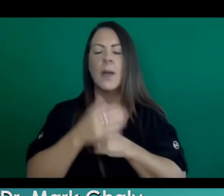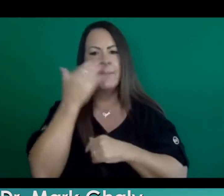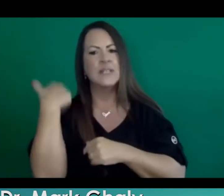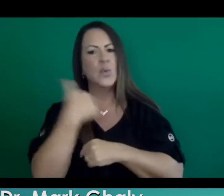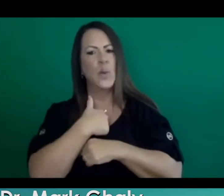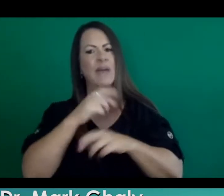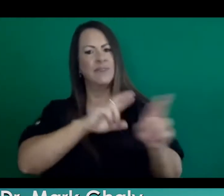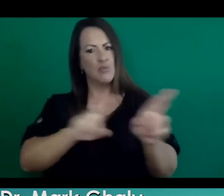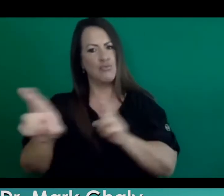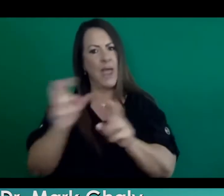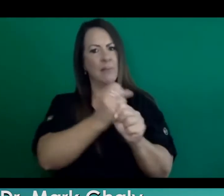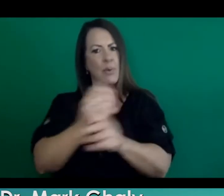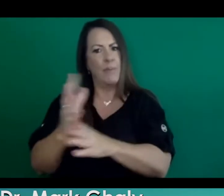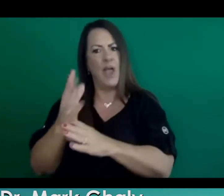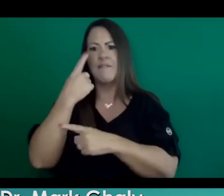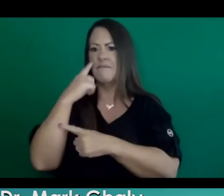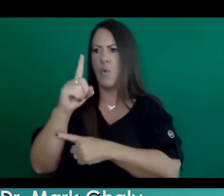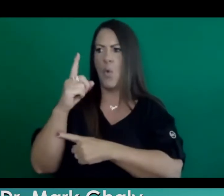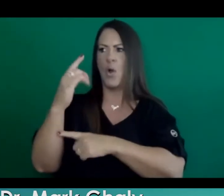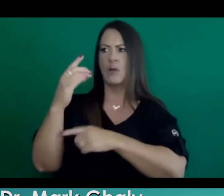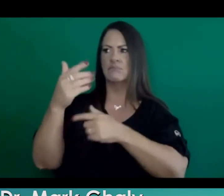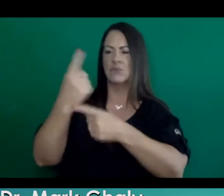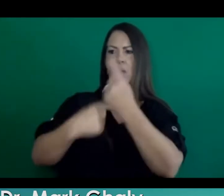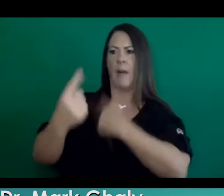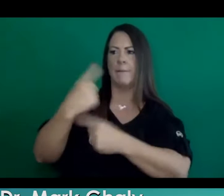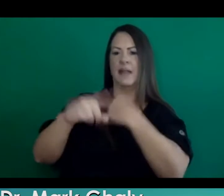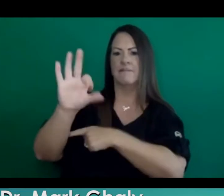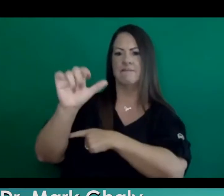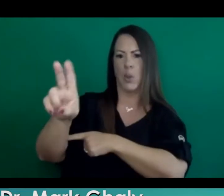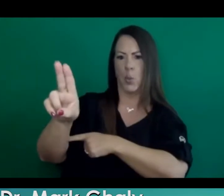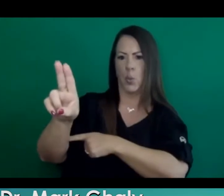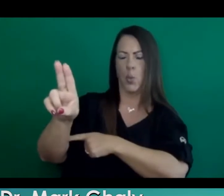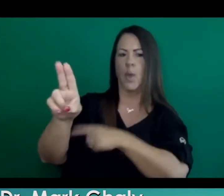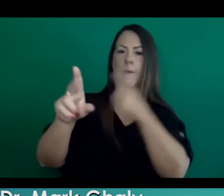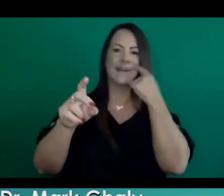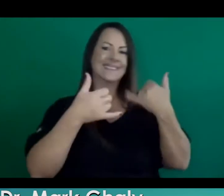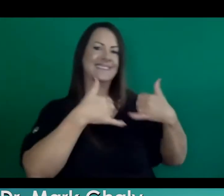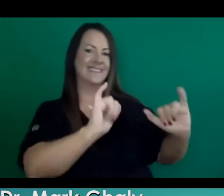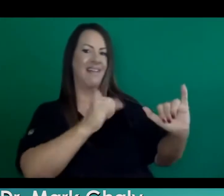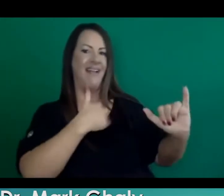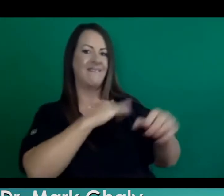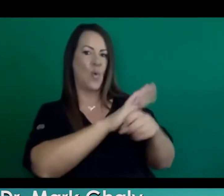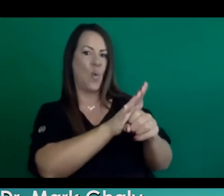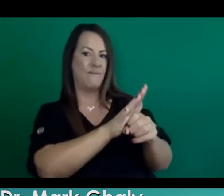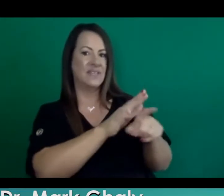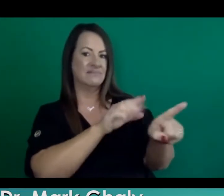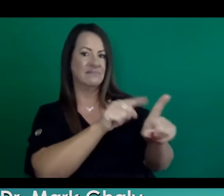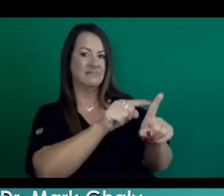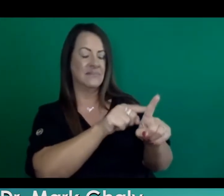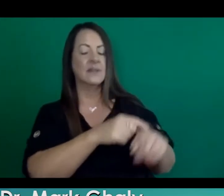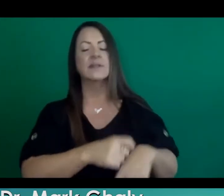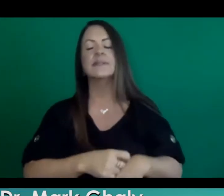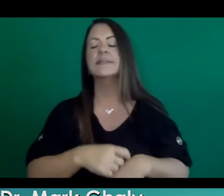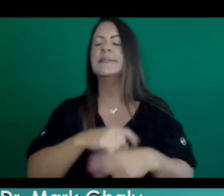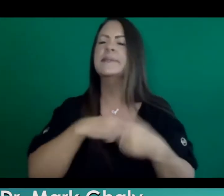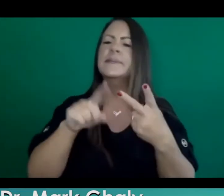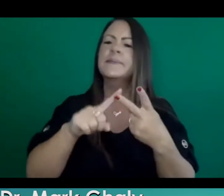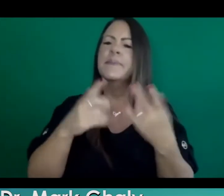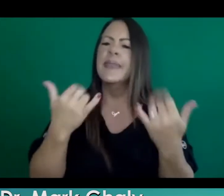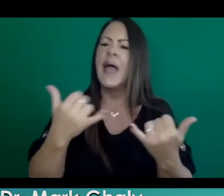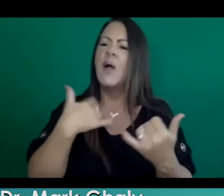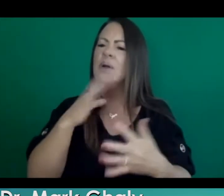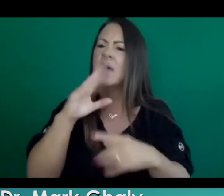and COVID coming together later this year. I want to take another moment to talk about